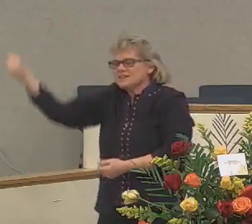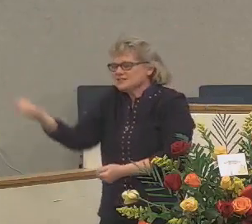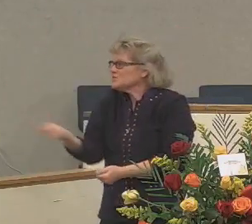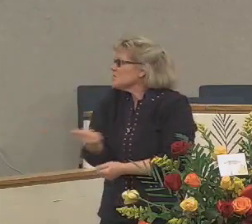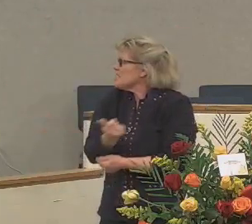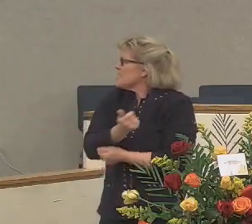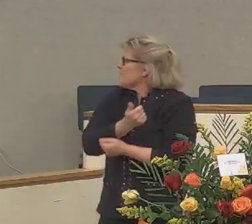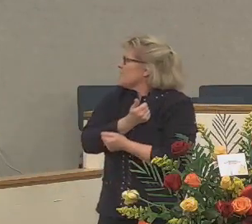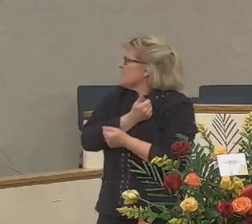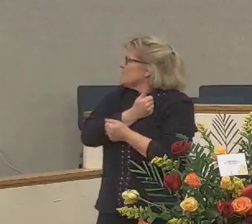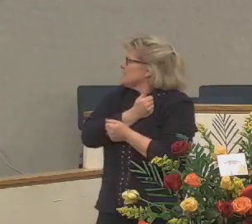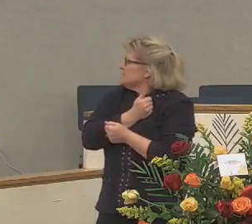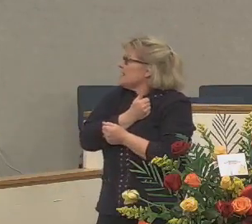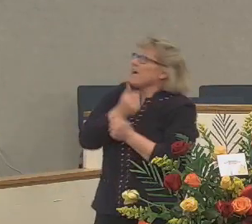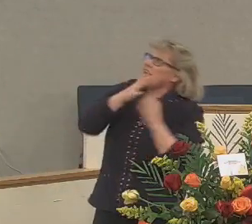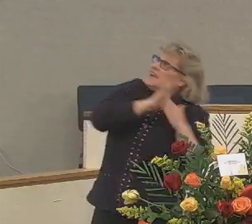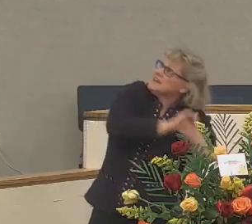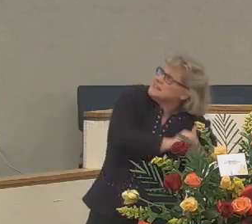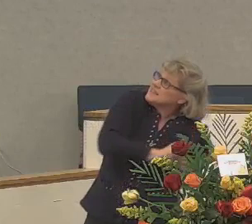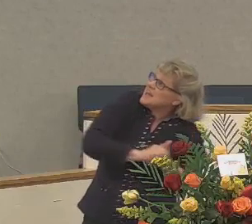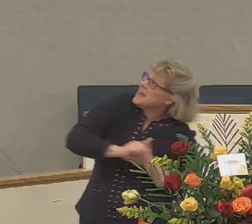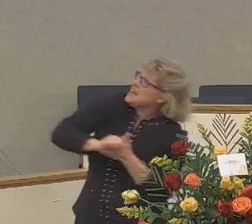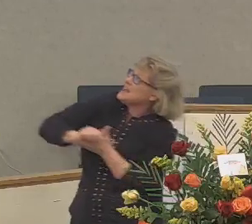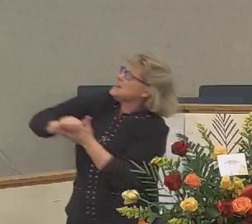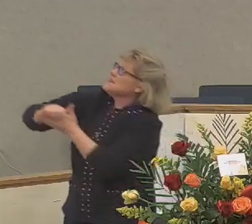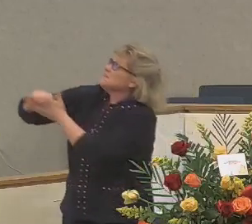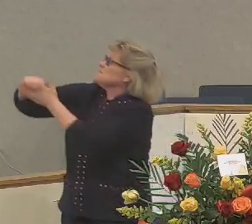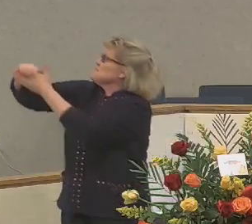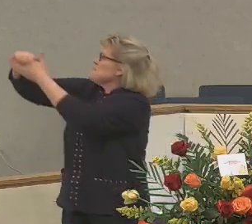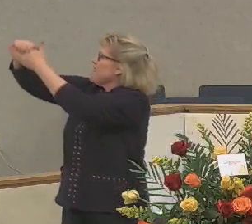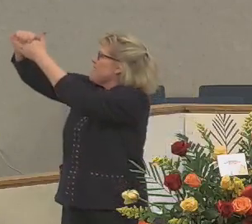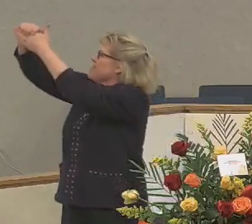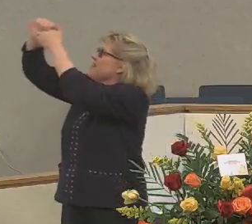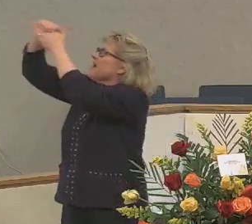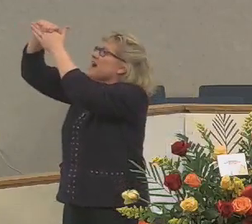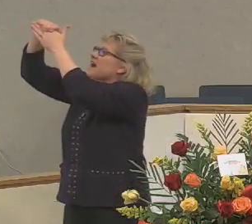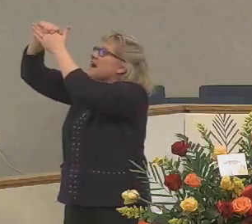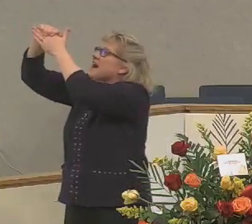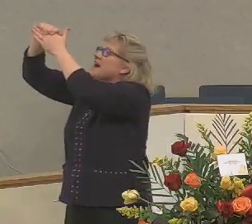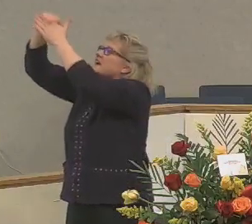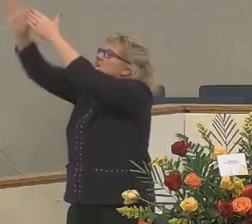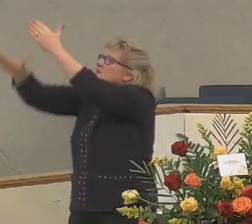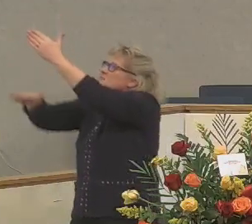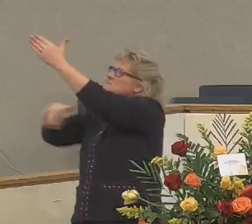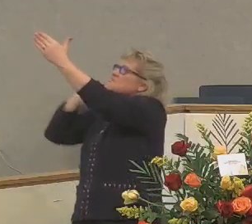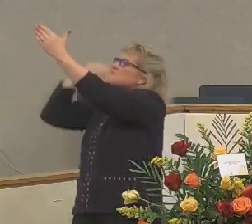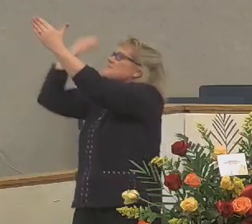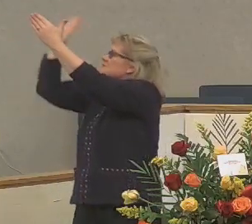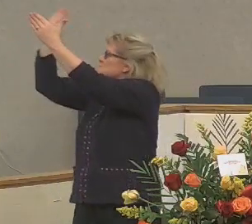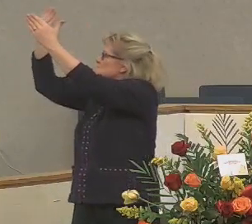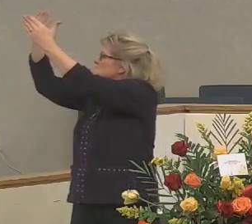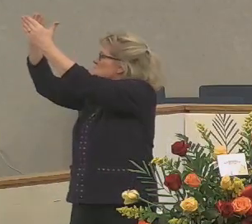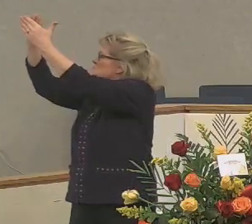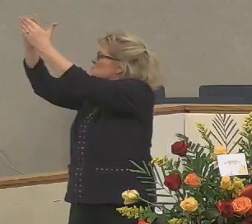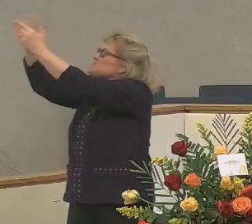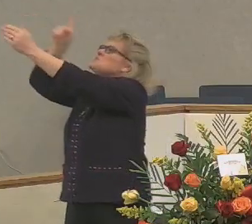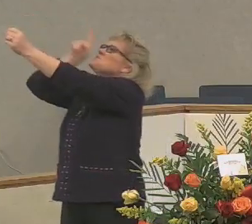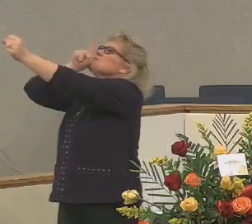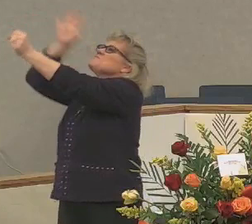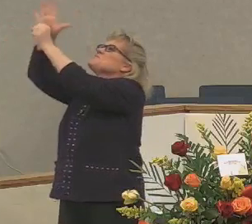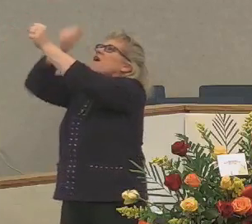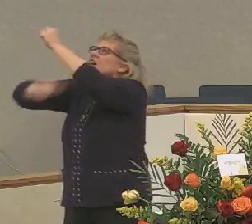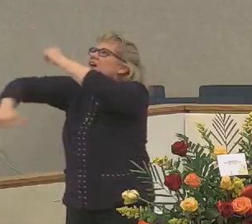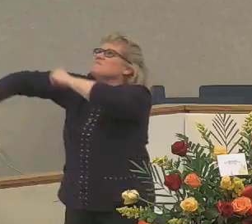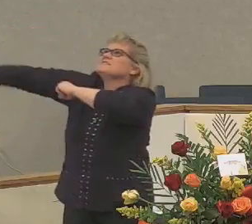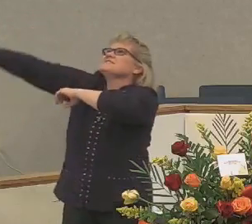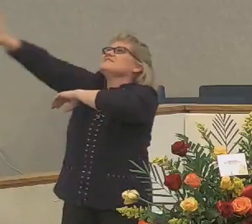by his grace. When he takes me by the hand and leads me to